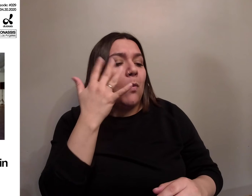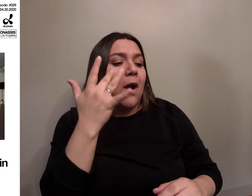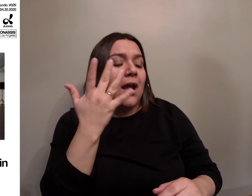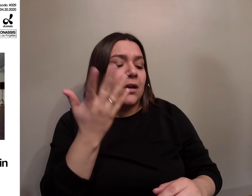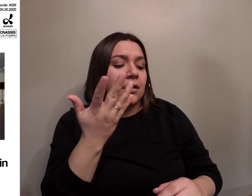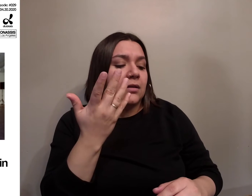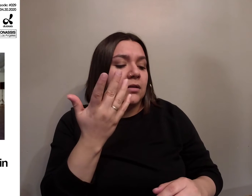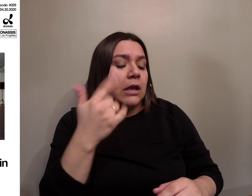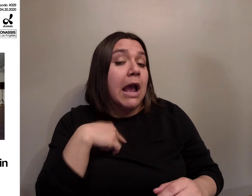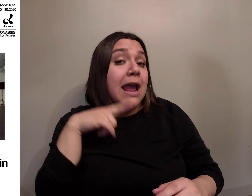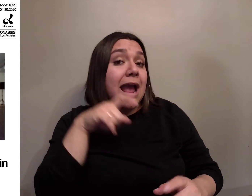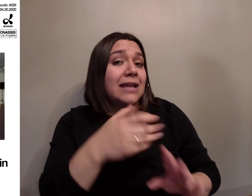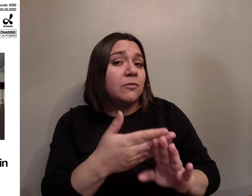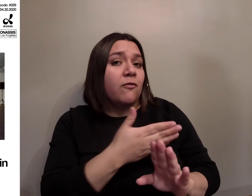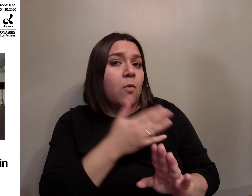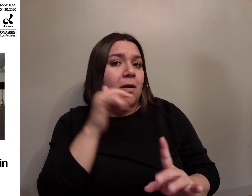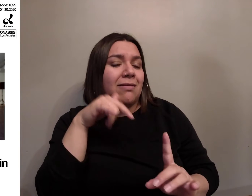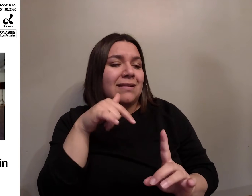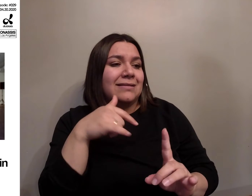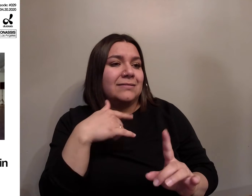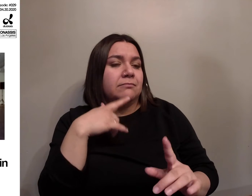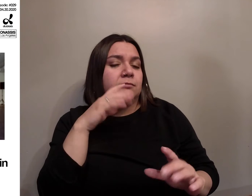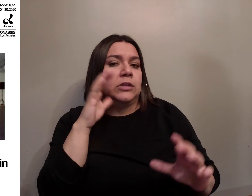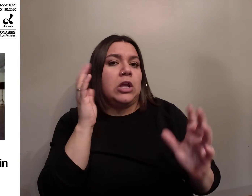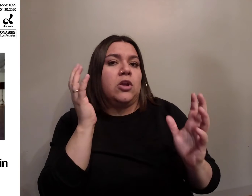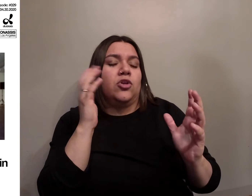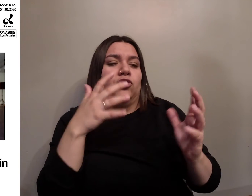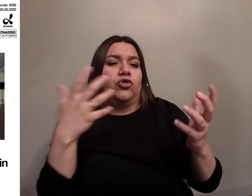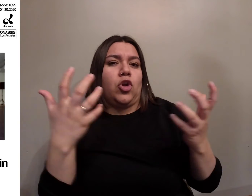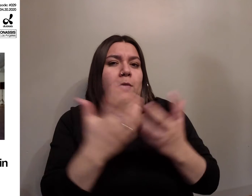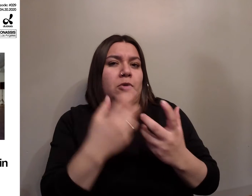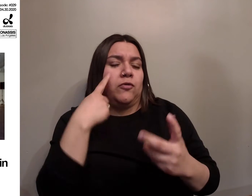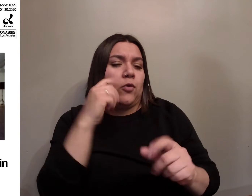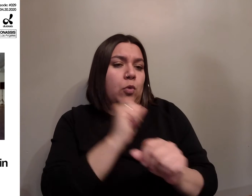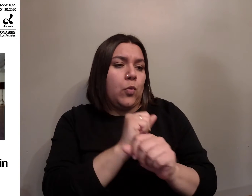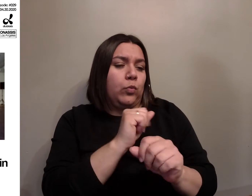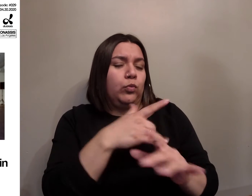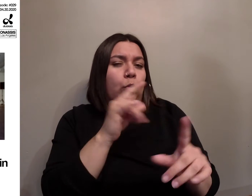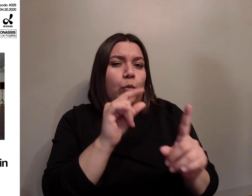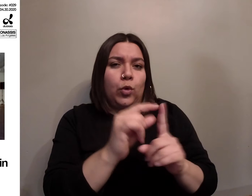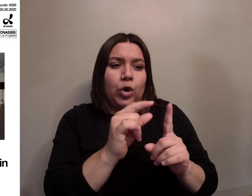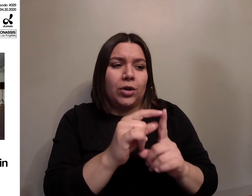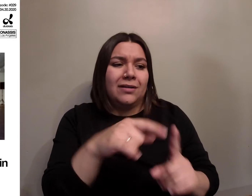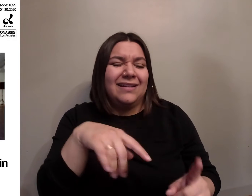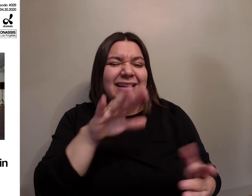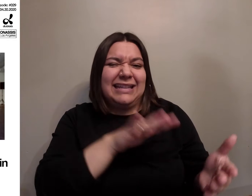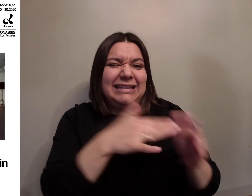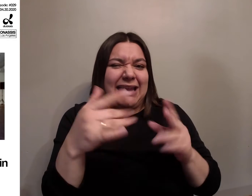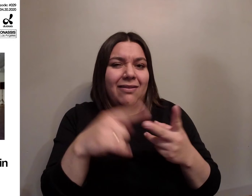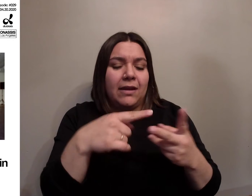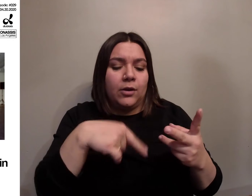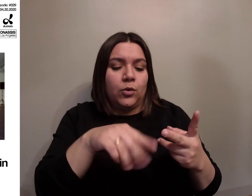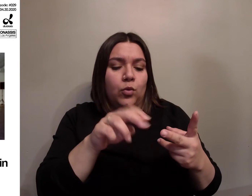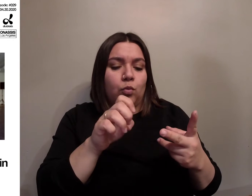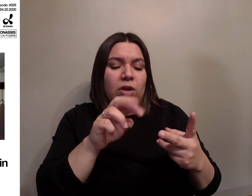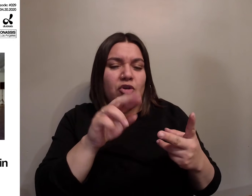So the groups are not selected by me. They're selected by the community itself through a